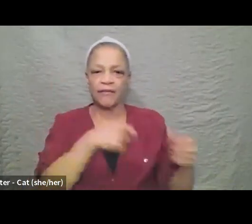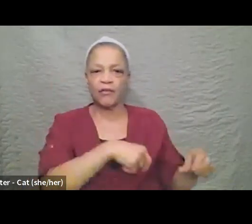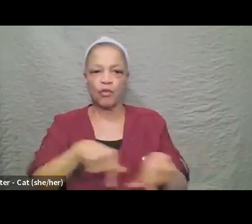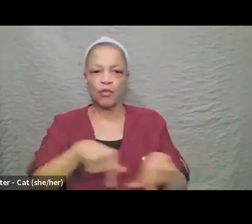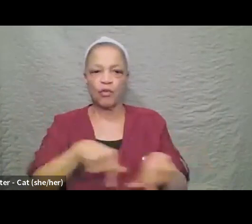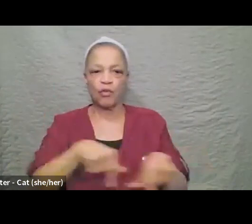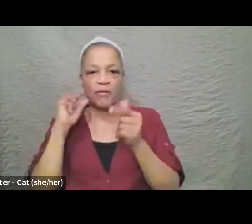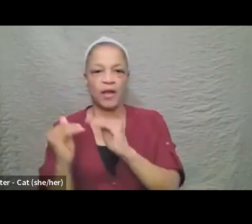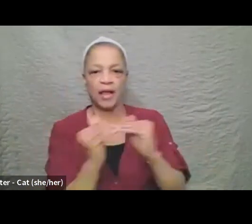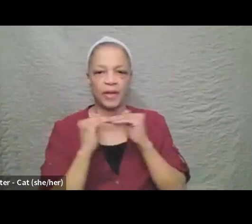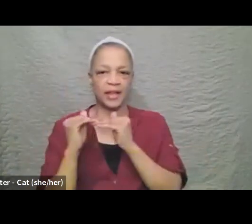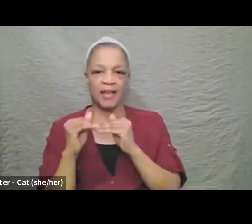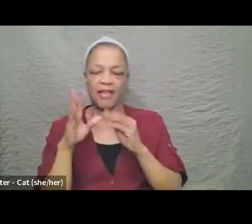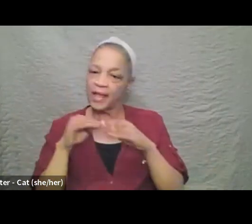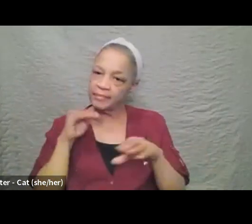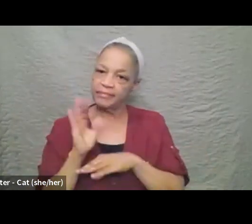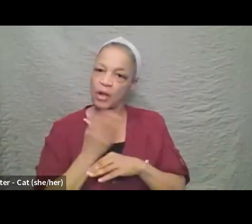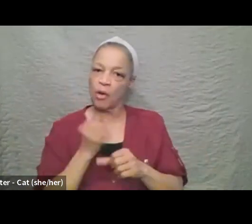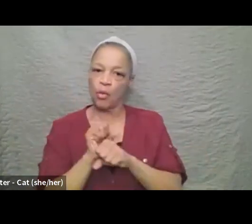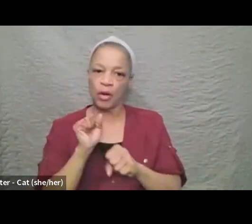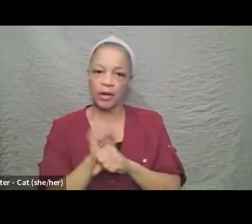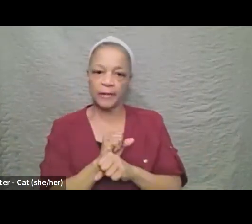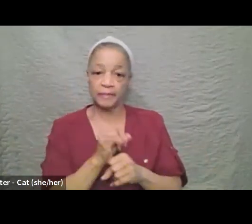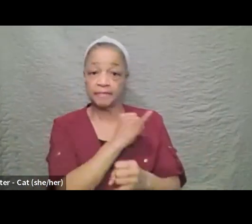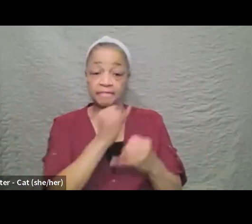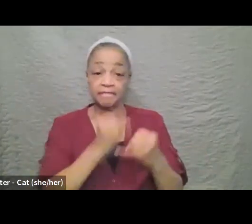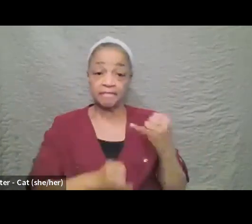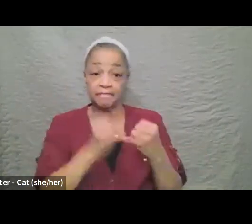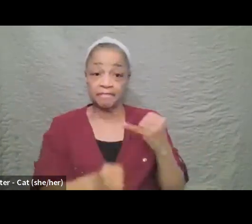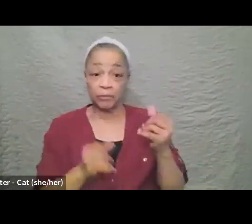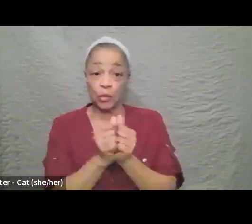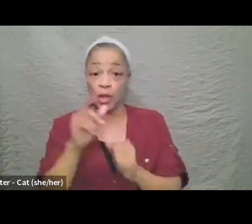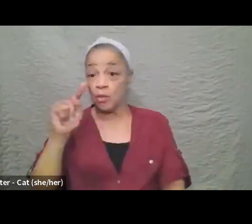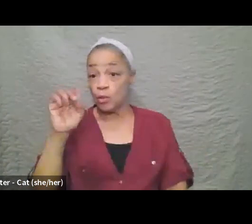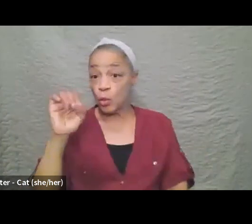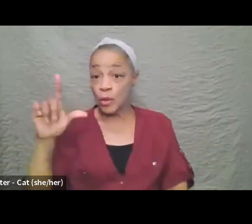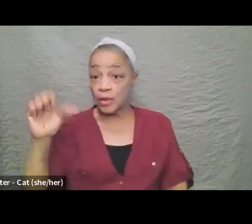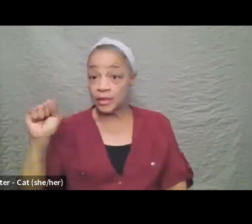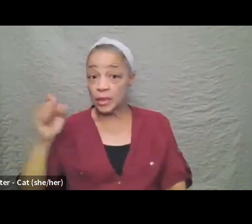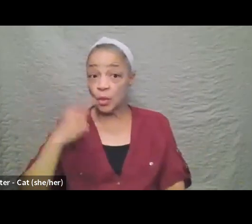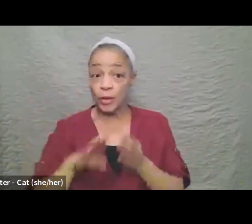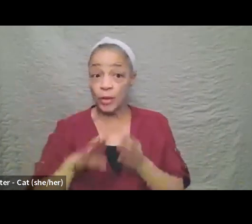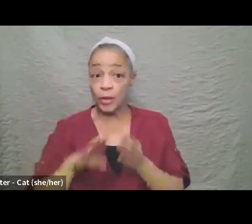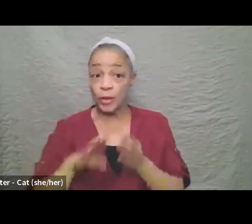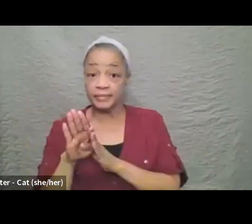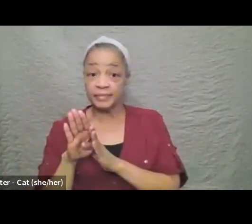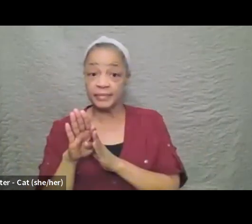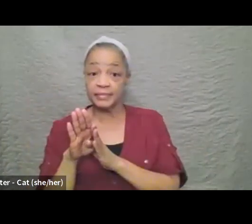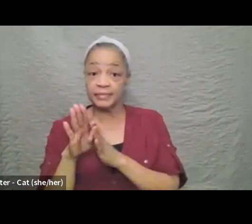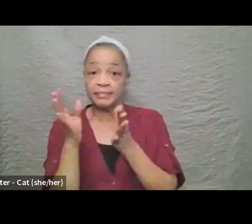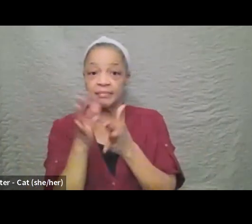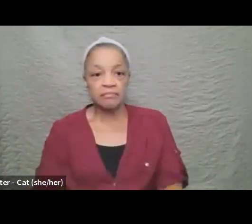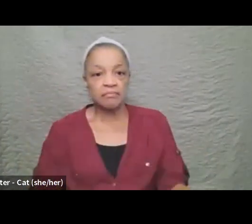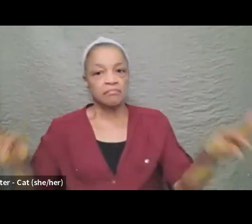our work. Finally, with the tools and resources we generate, it is imperative that